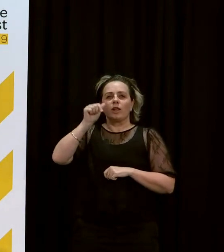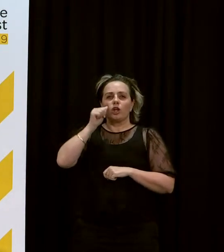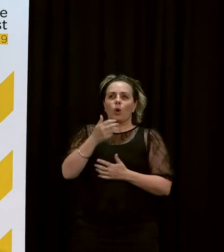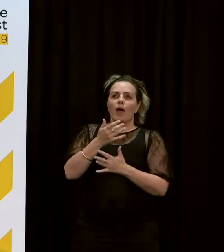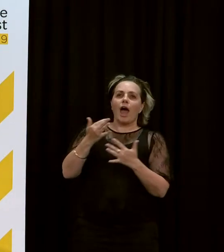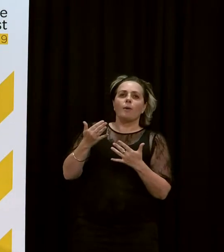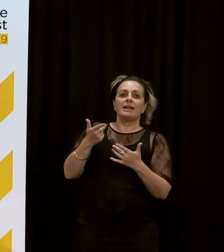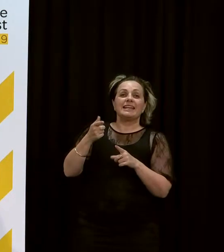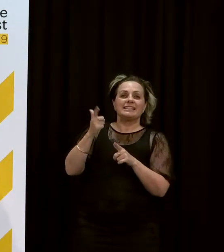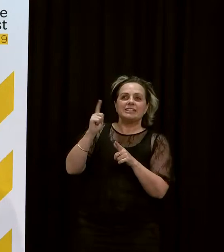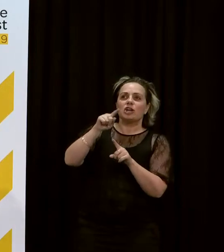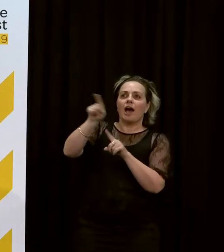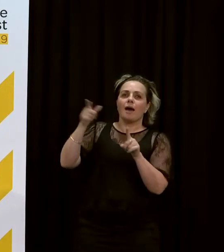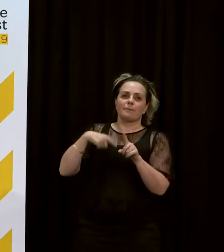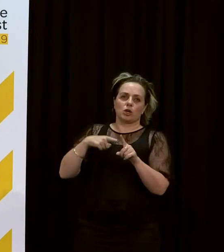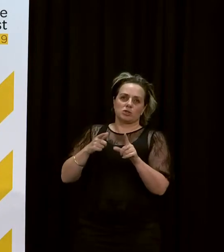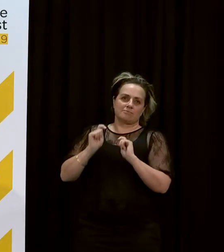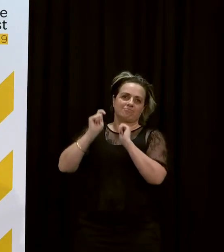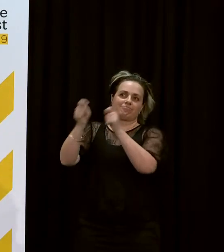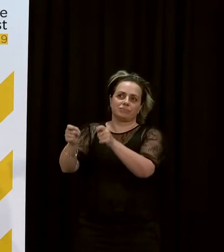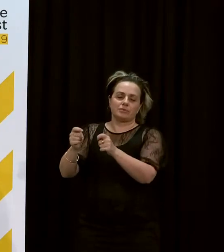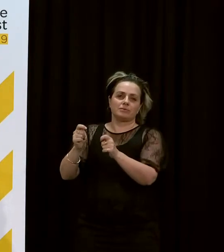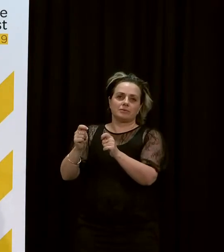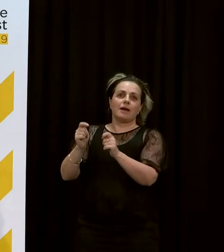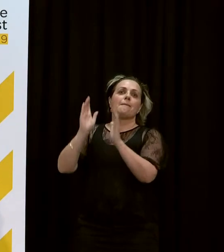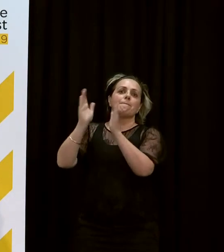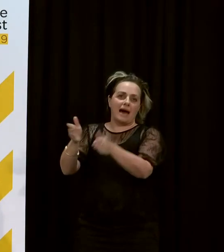of course we've got a vaccine mandate there. Yeah.